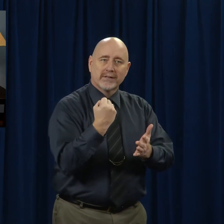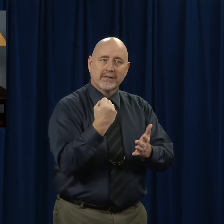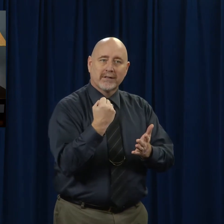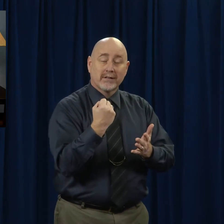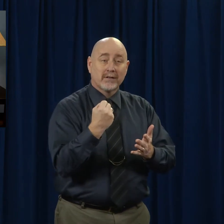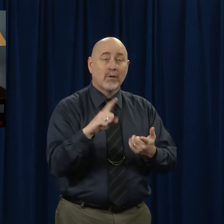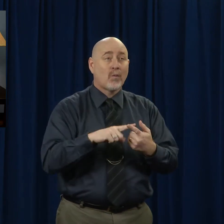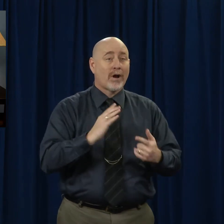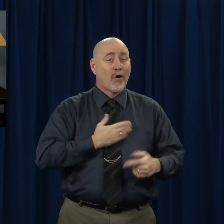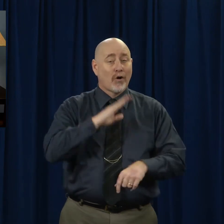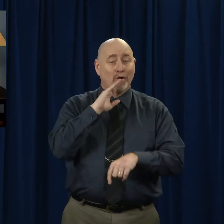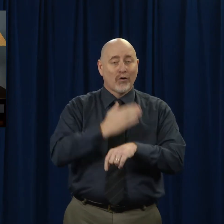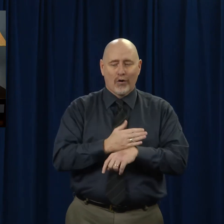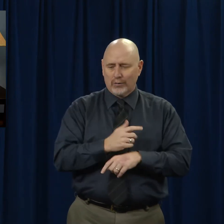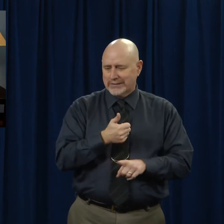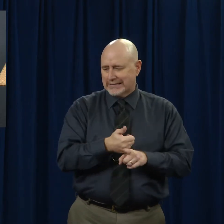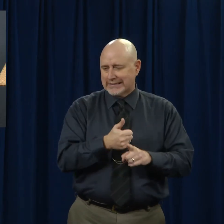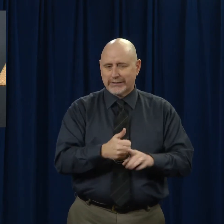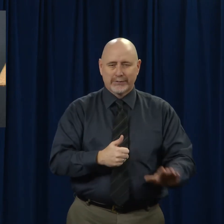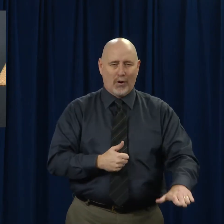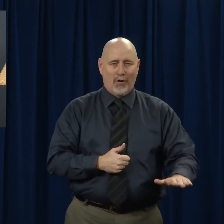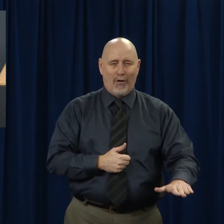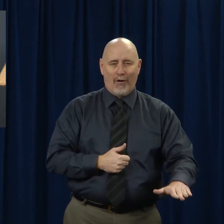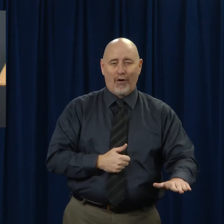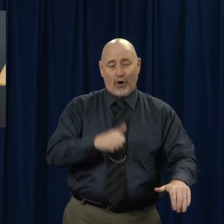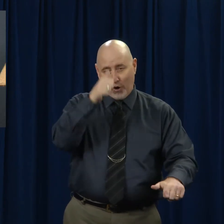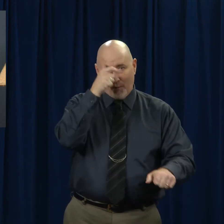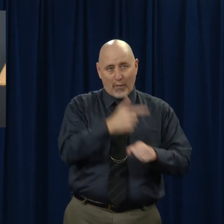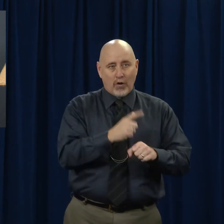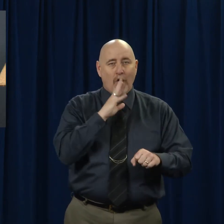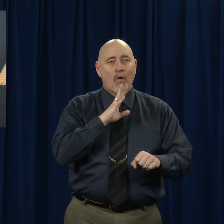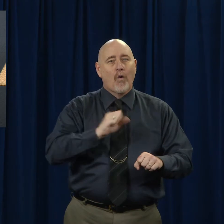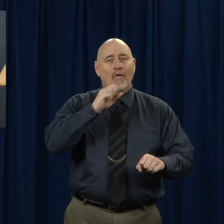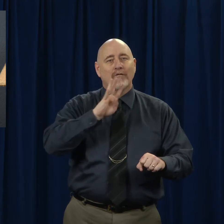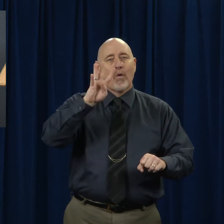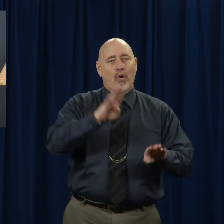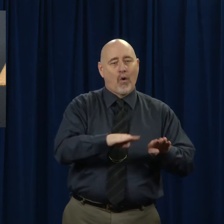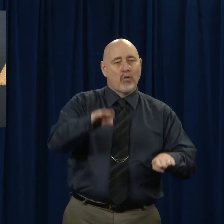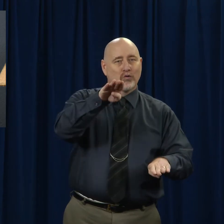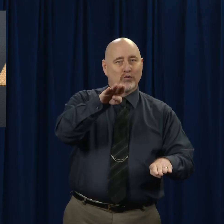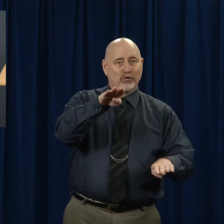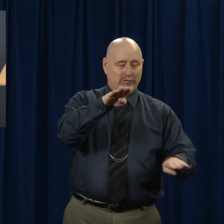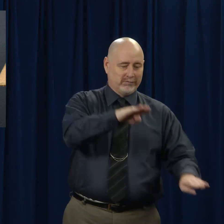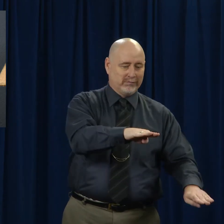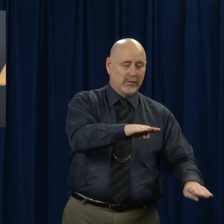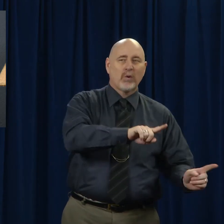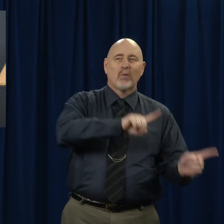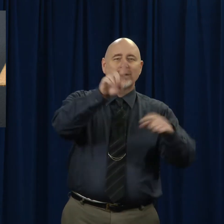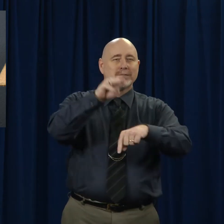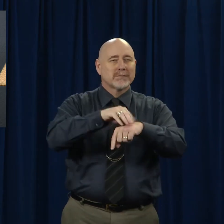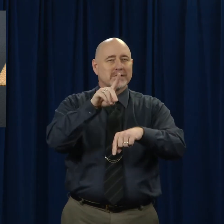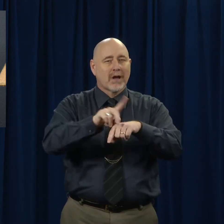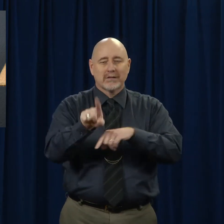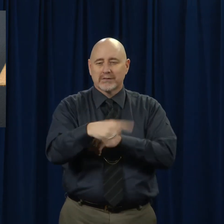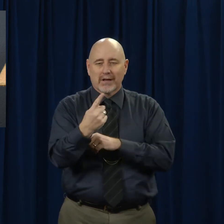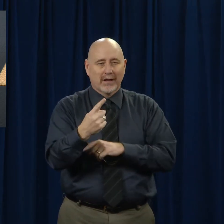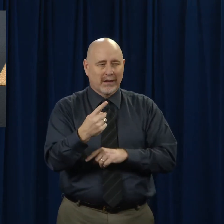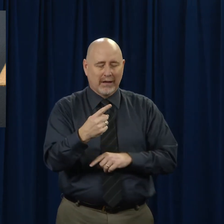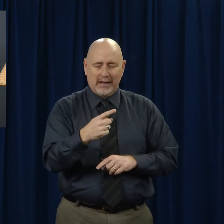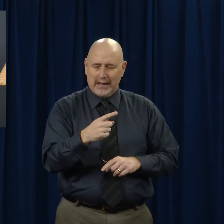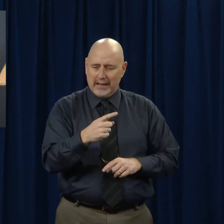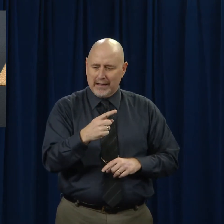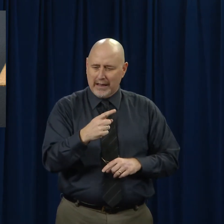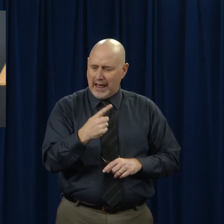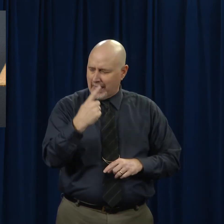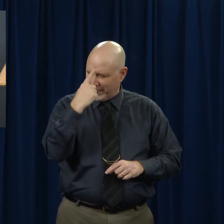When our daughter was small and her brother's 4 years older than she, well, we went to McDonald's one day, and I'm not